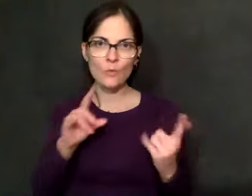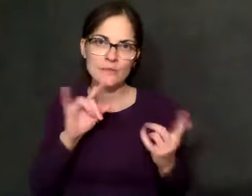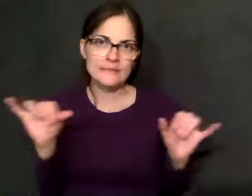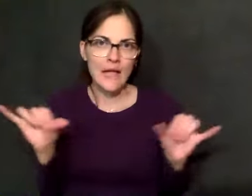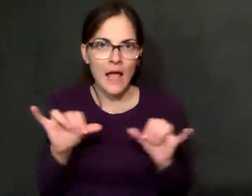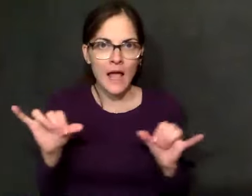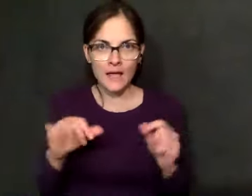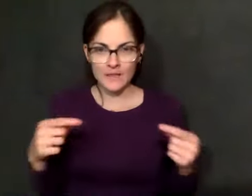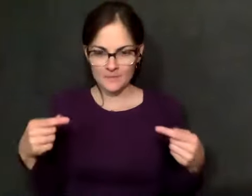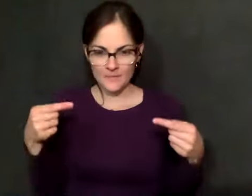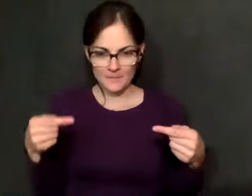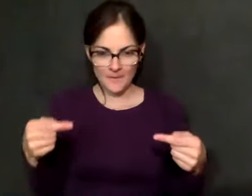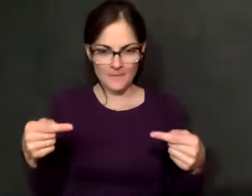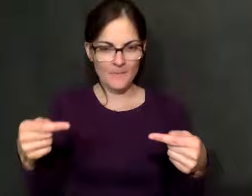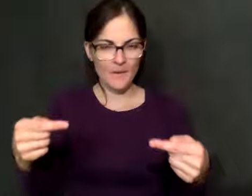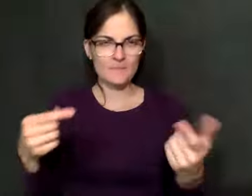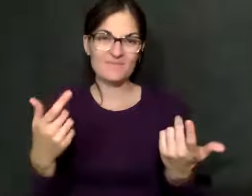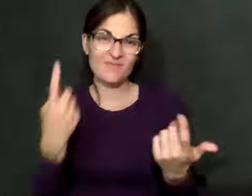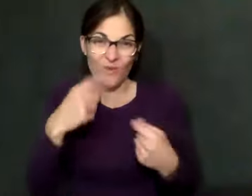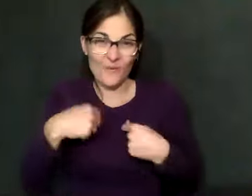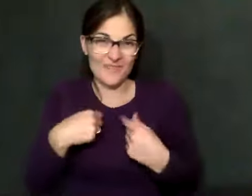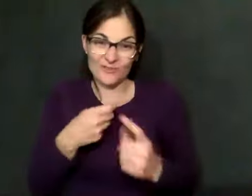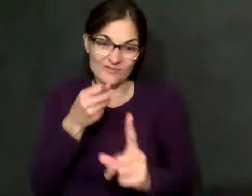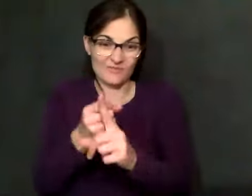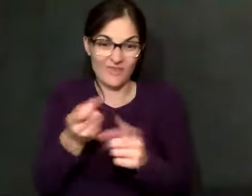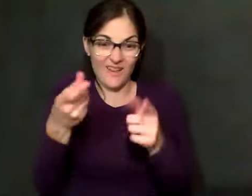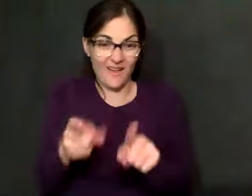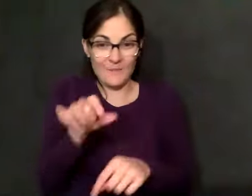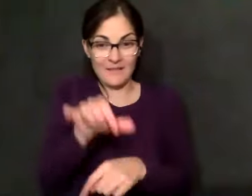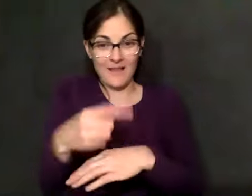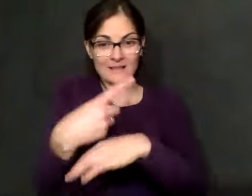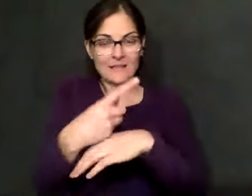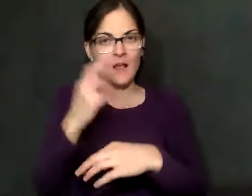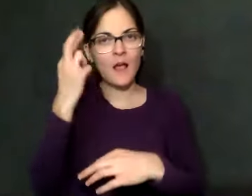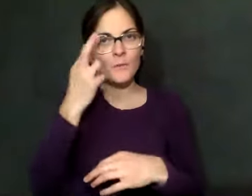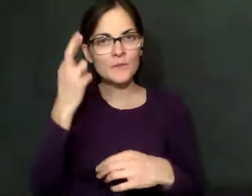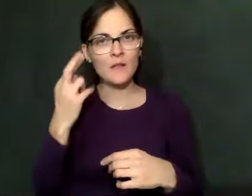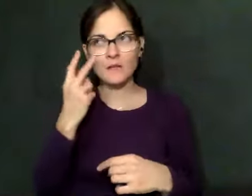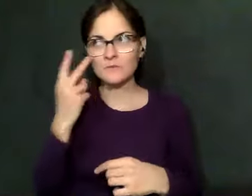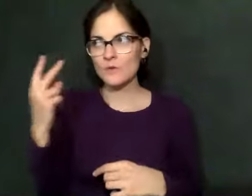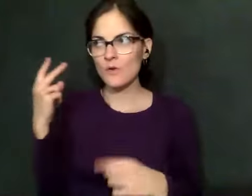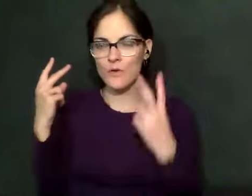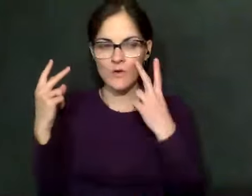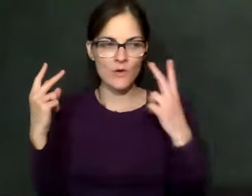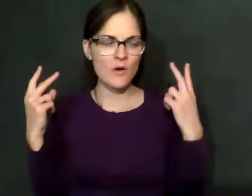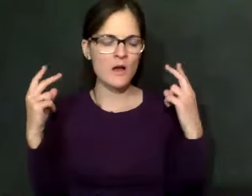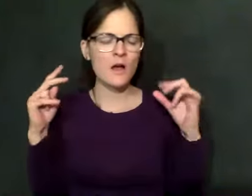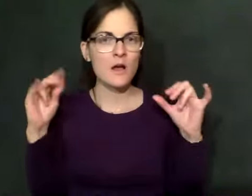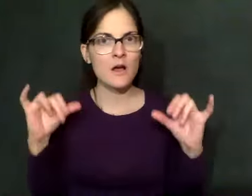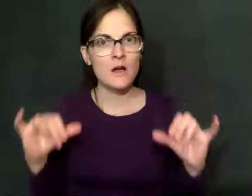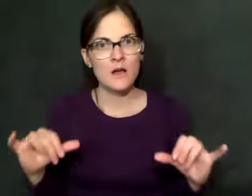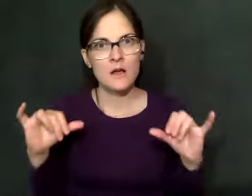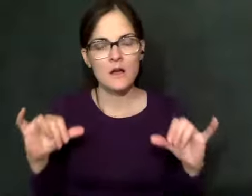me? And it's like that was just on that day. All those things came together, and then I had the sense